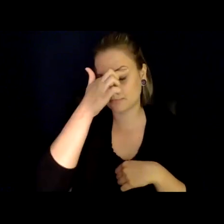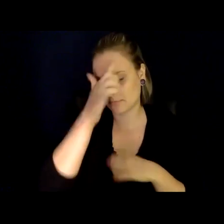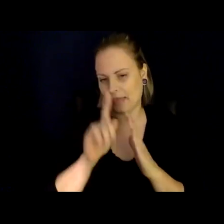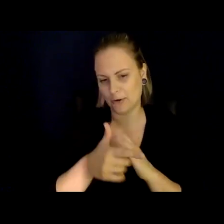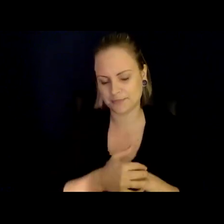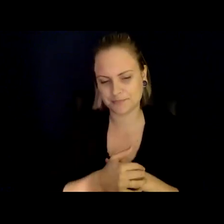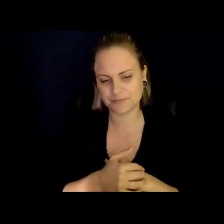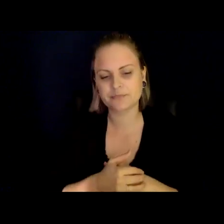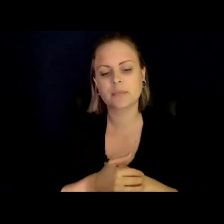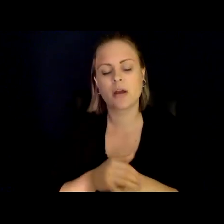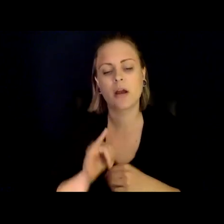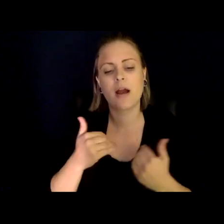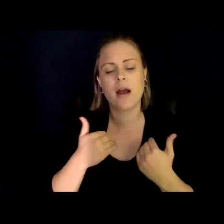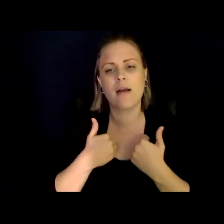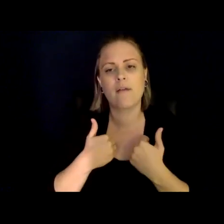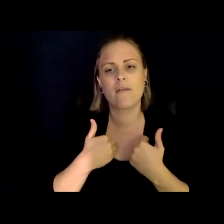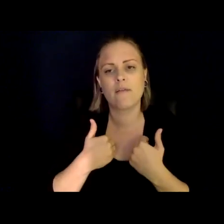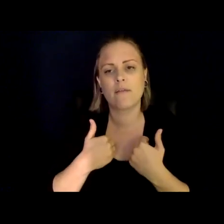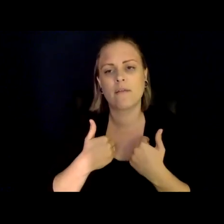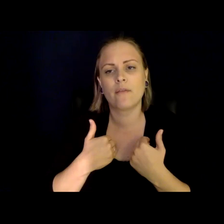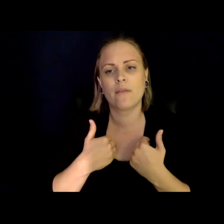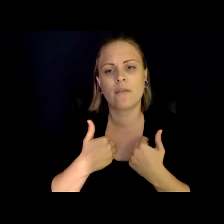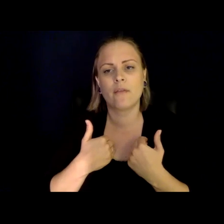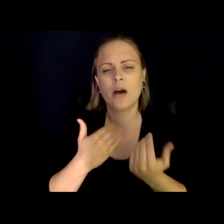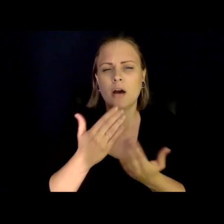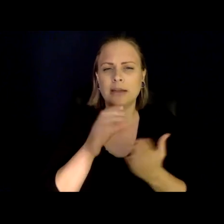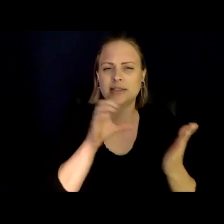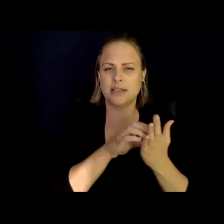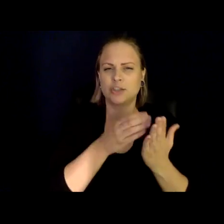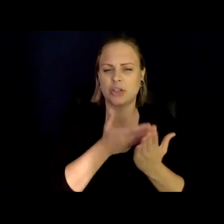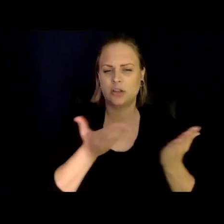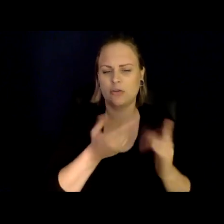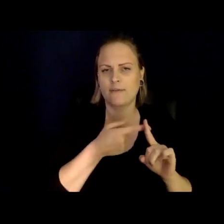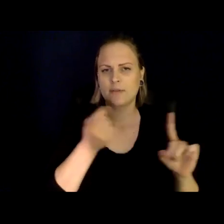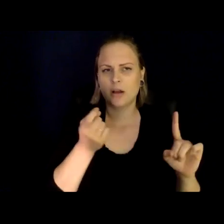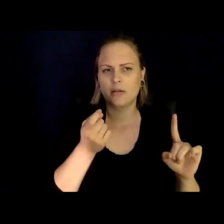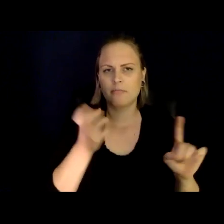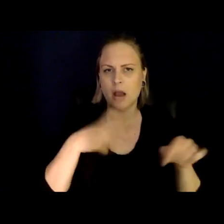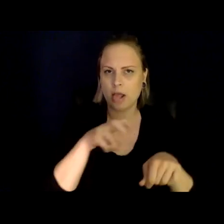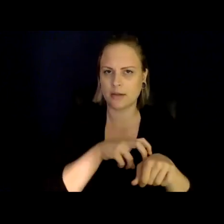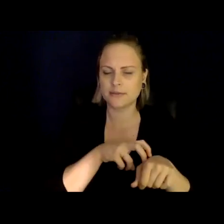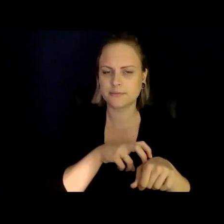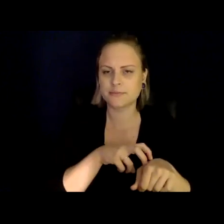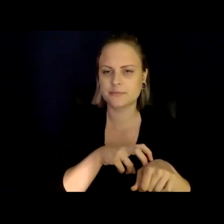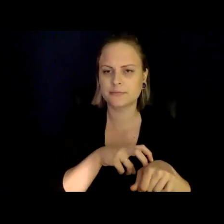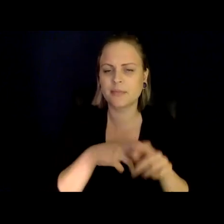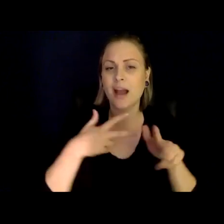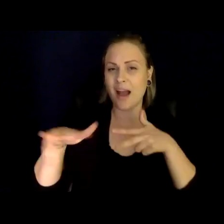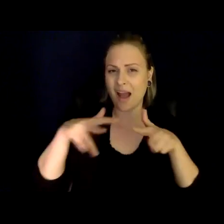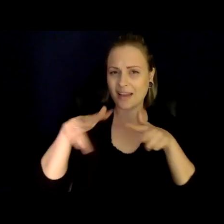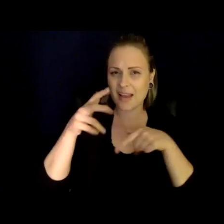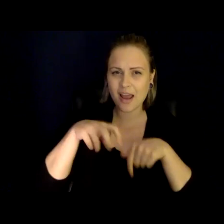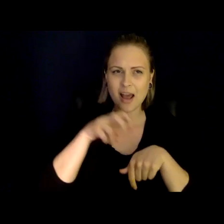I have a section here from Ireland. Hiking in Ireland